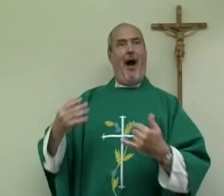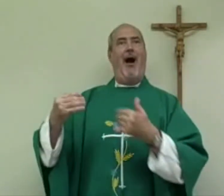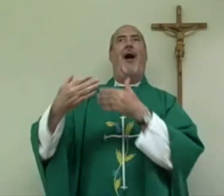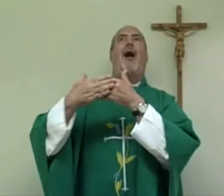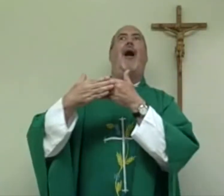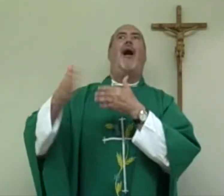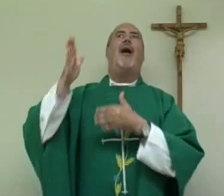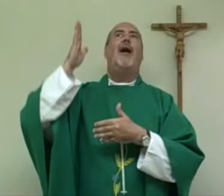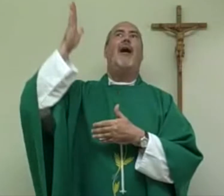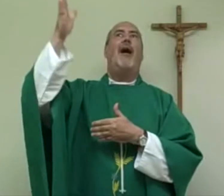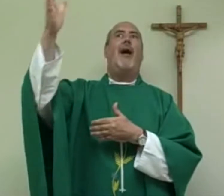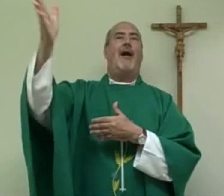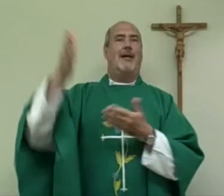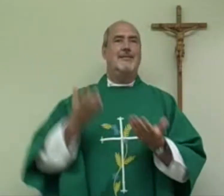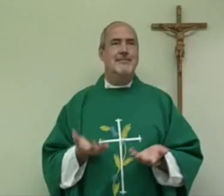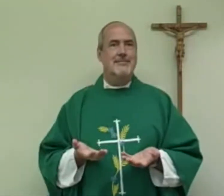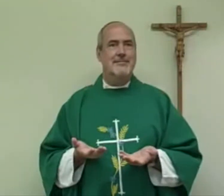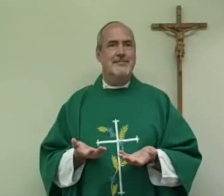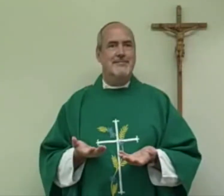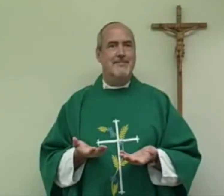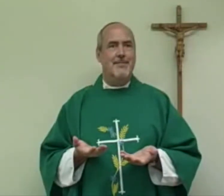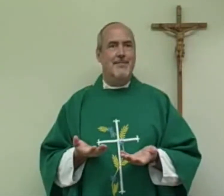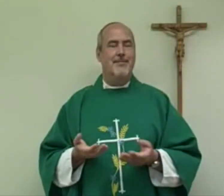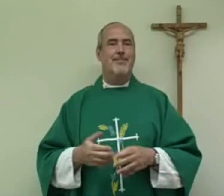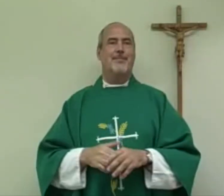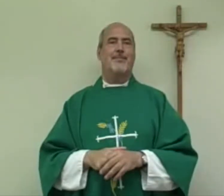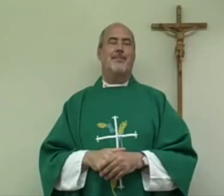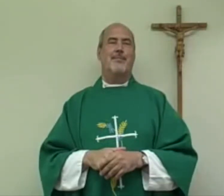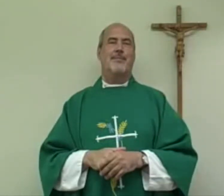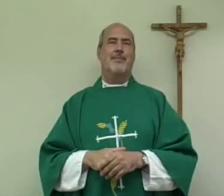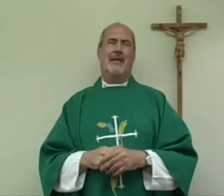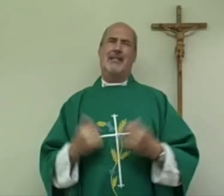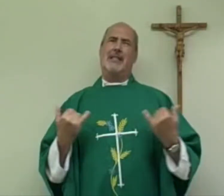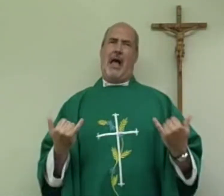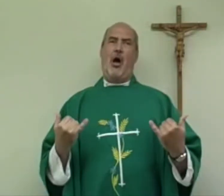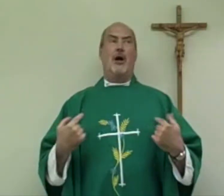of other people down the road and for generations to come.